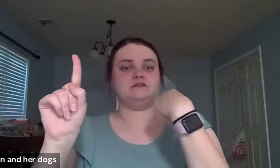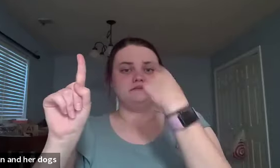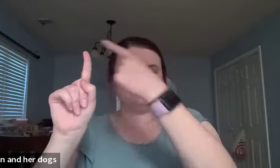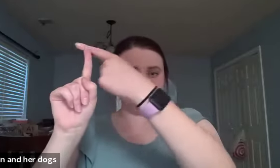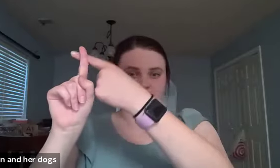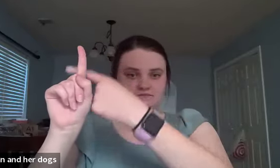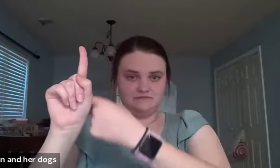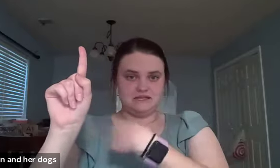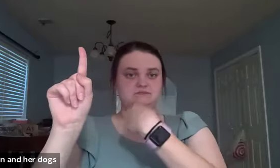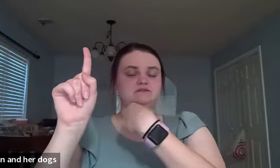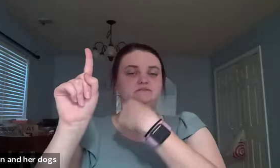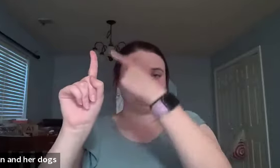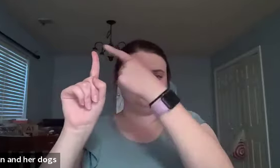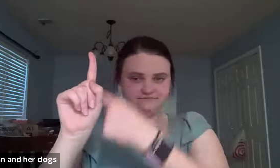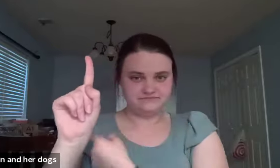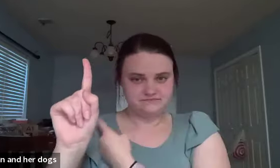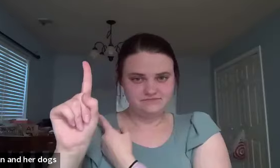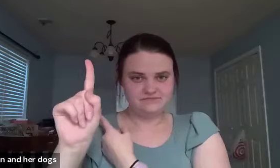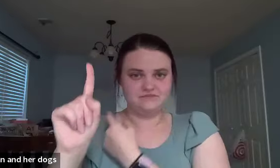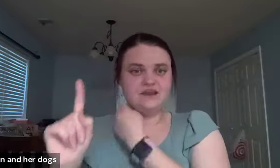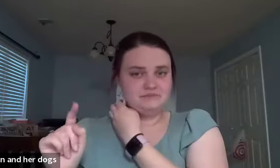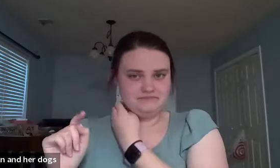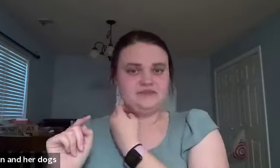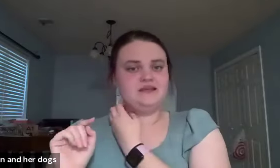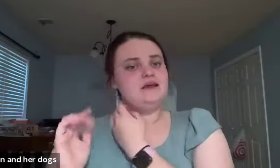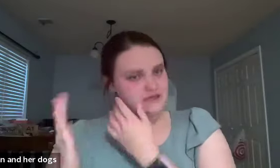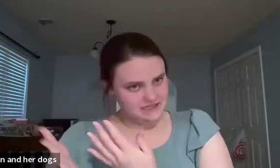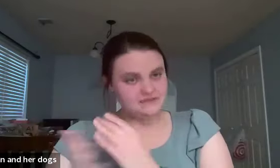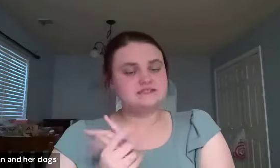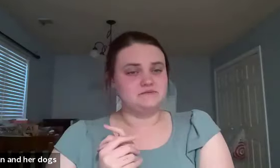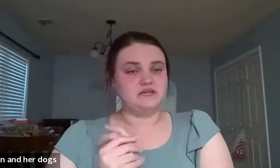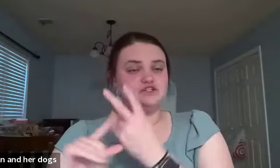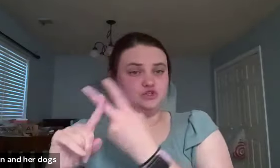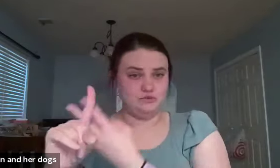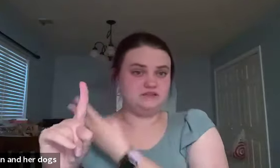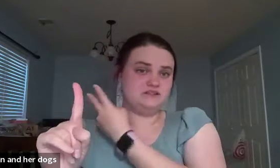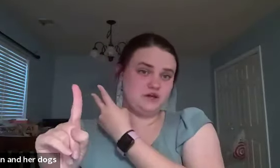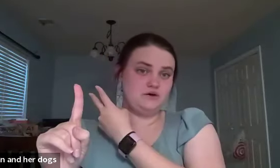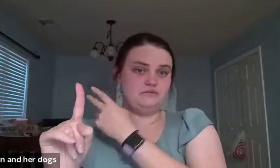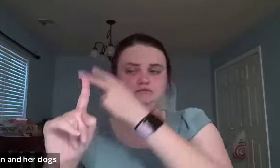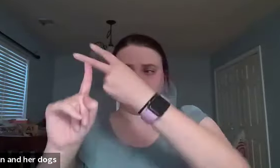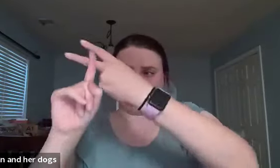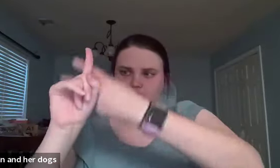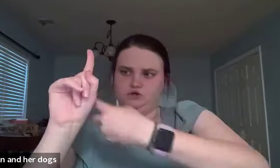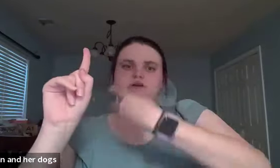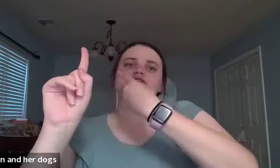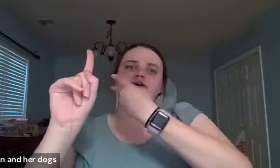month. Last month. Okay? And again, the same thing as 2 months ago. Ooh, 2 months